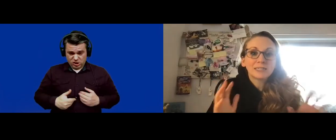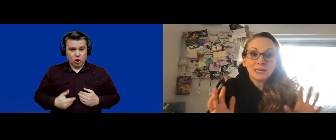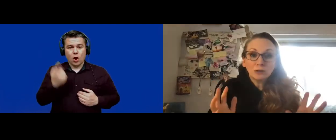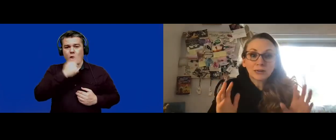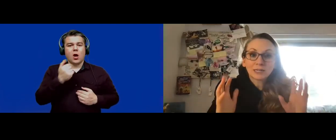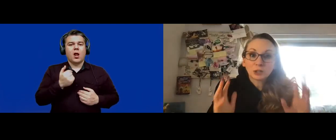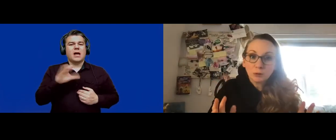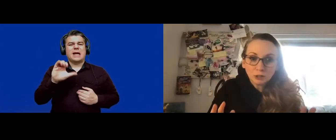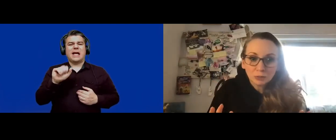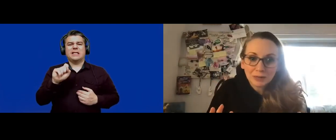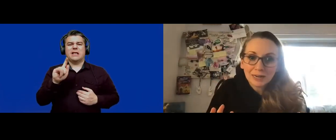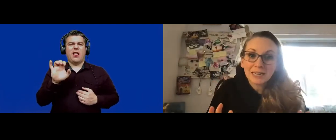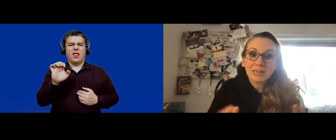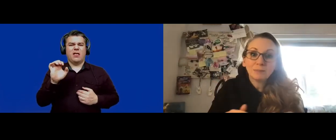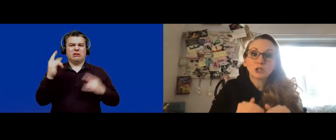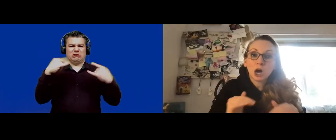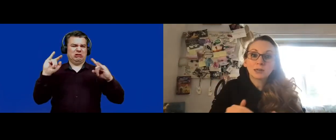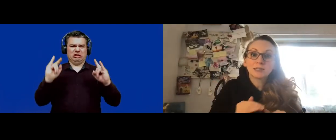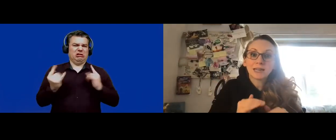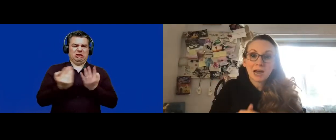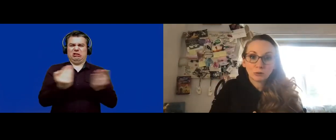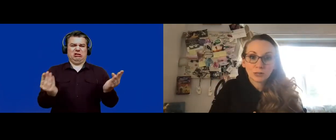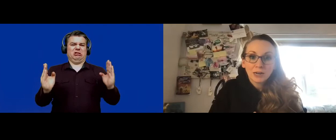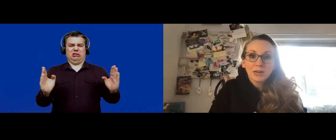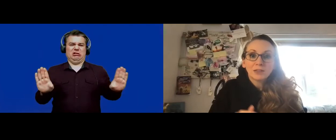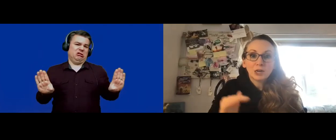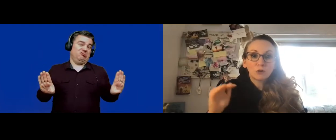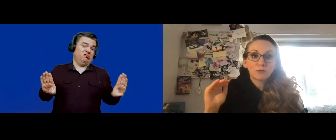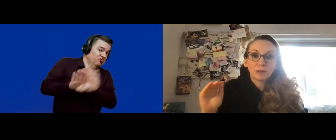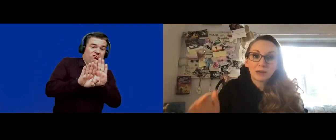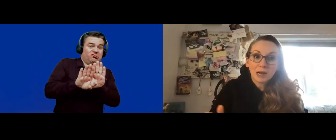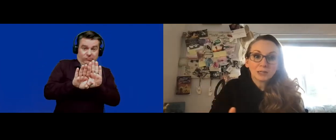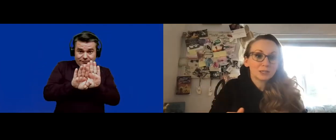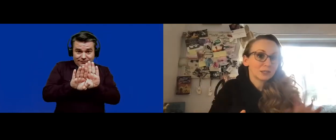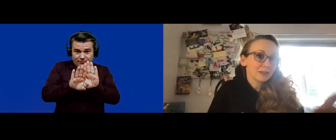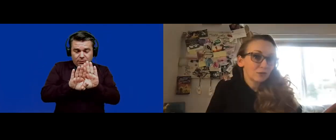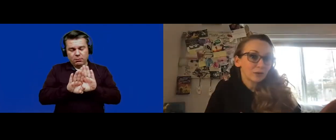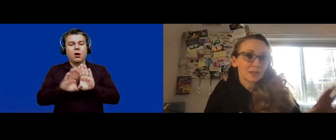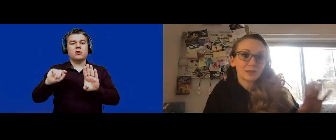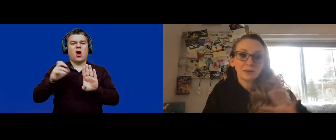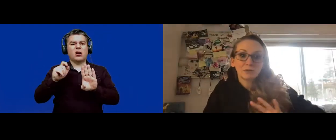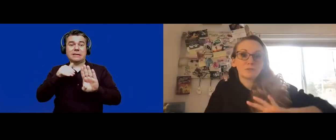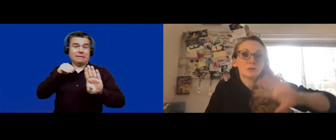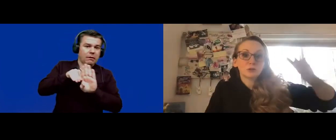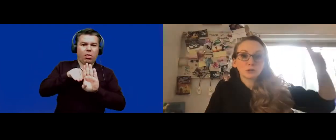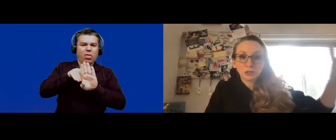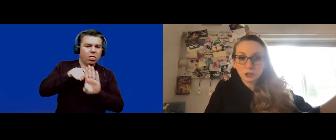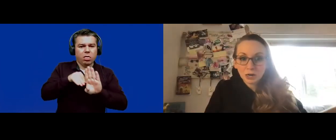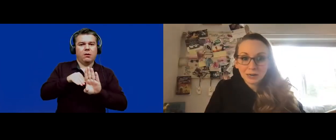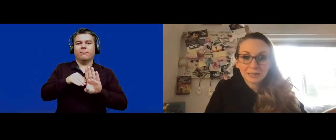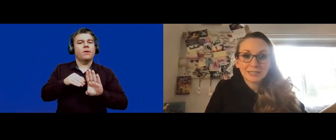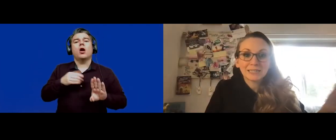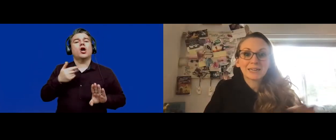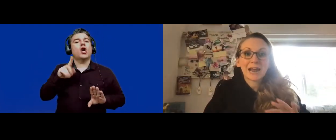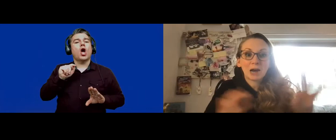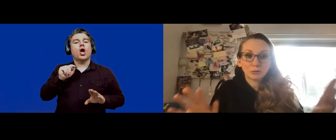it is sealed like it's supposed to be, then it keeps toxins out. They go from the gut to the liver, and the liver filters the